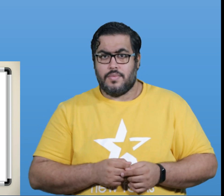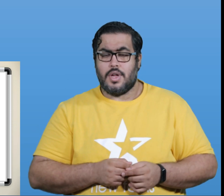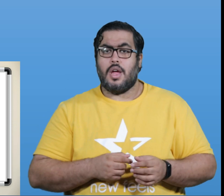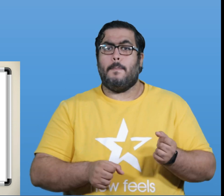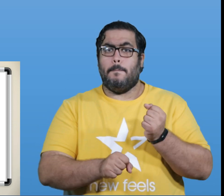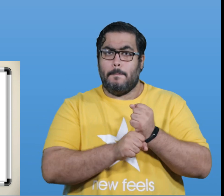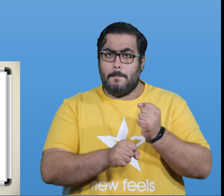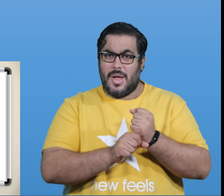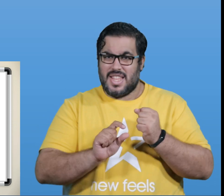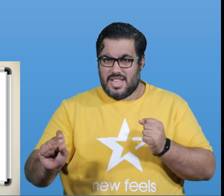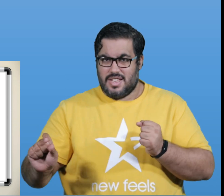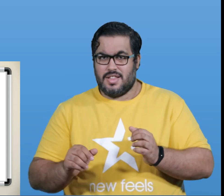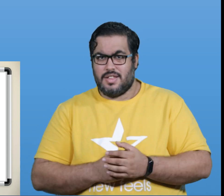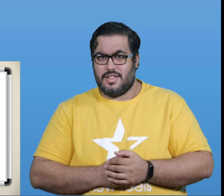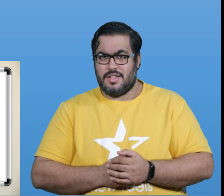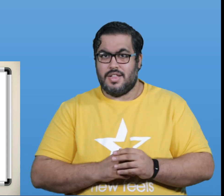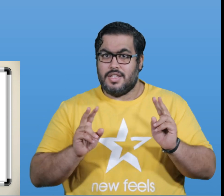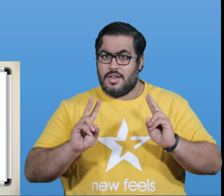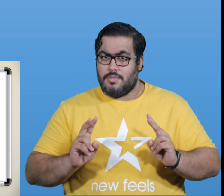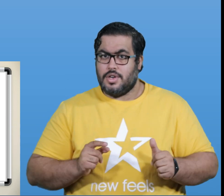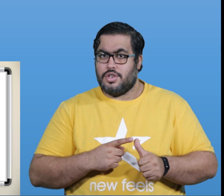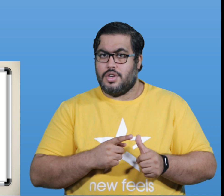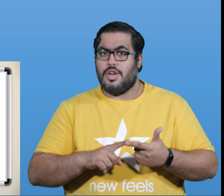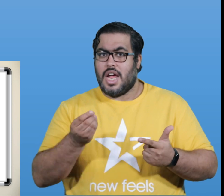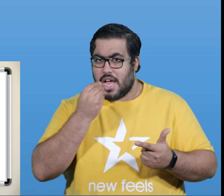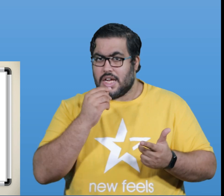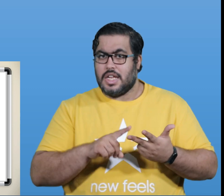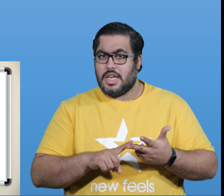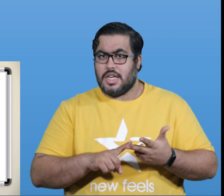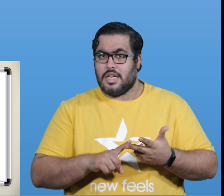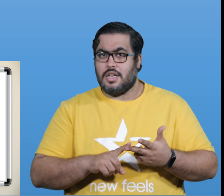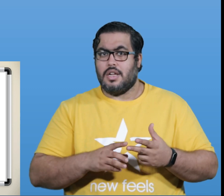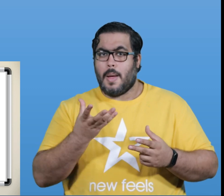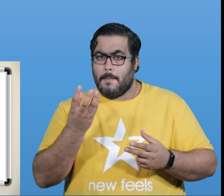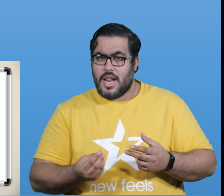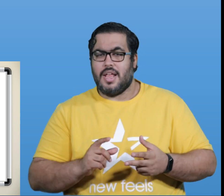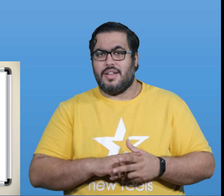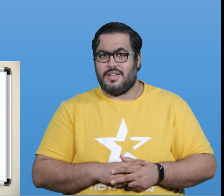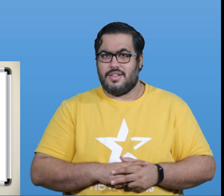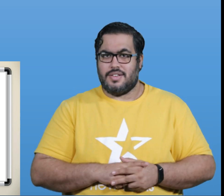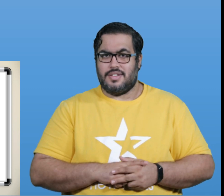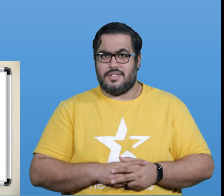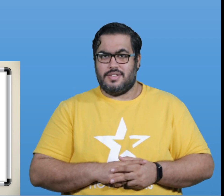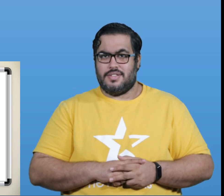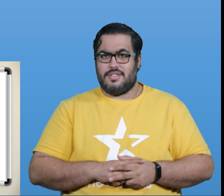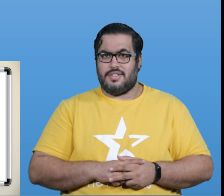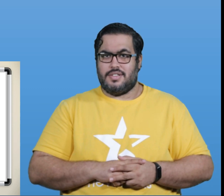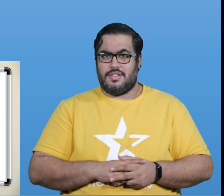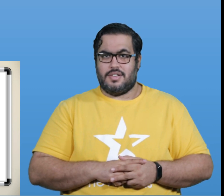supporting details and examples. We have celebration hall, the food, and during the night. Okay, with the time, the place,